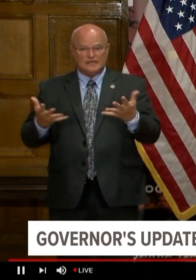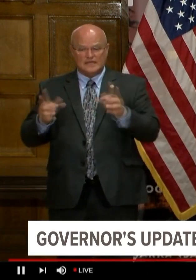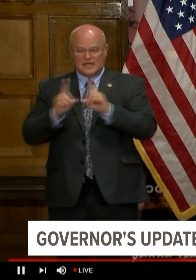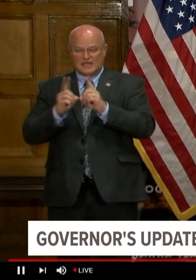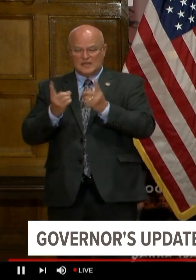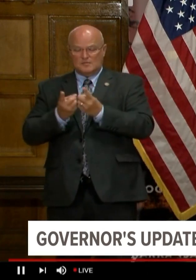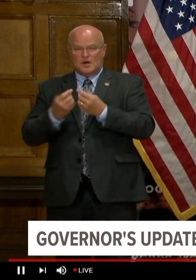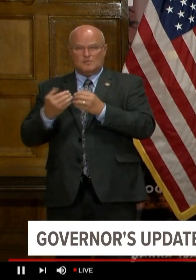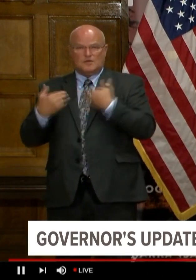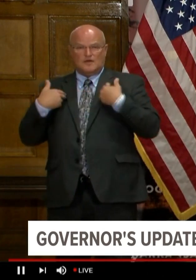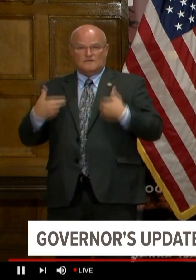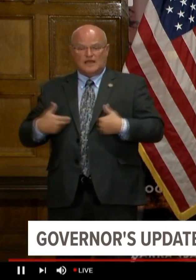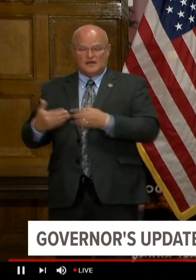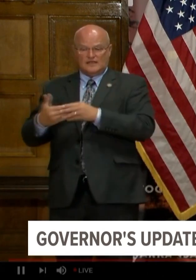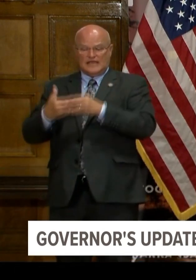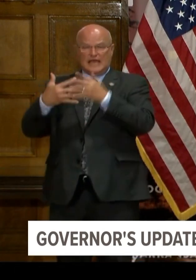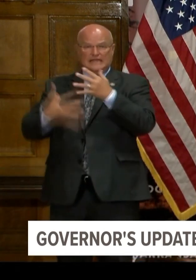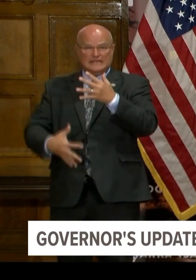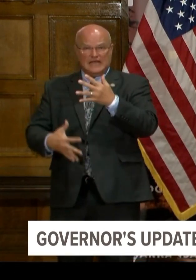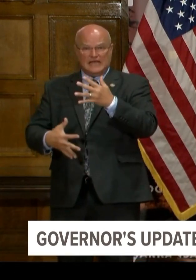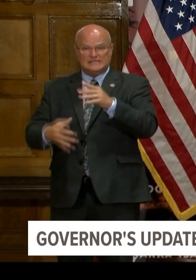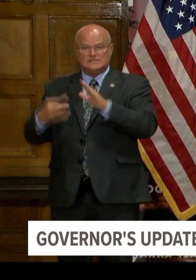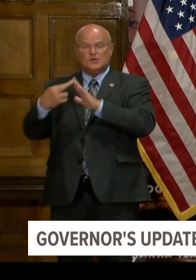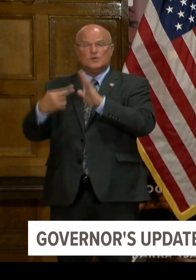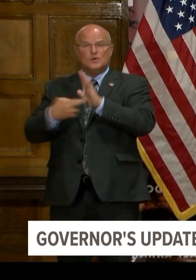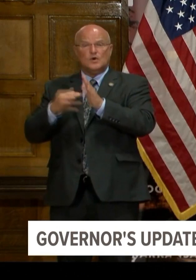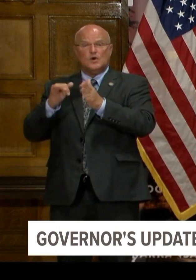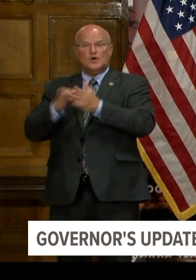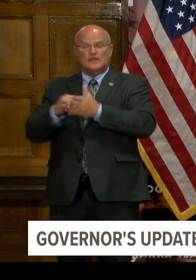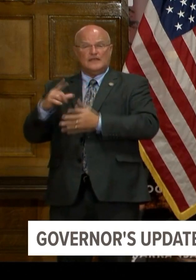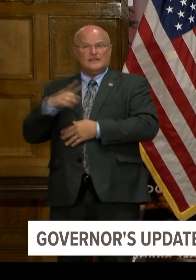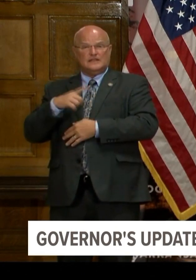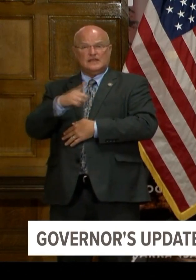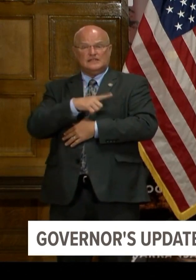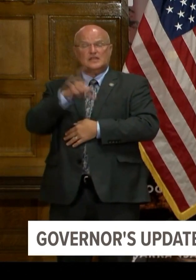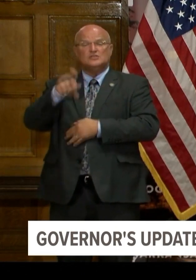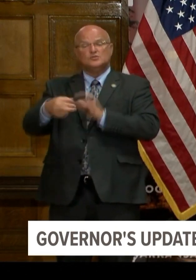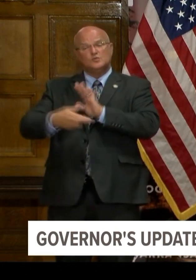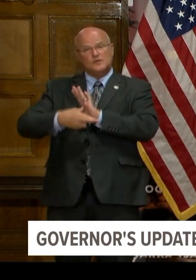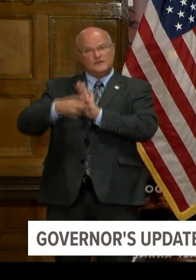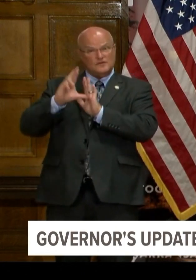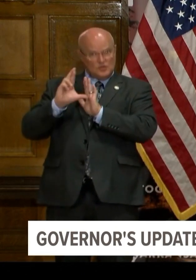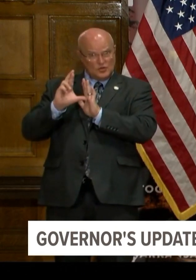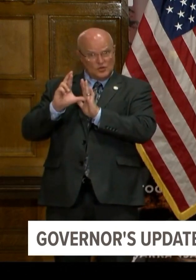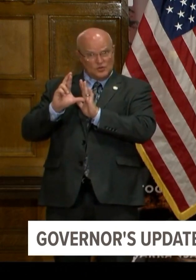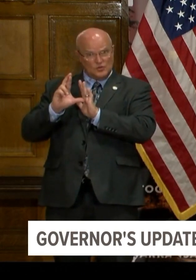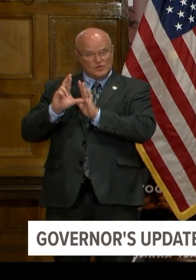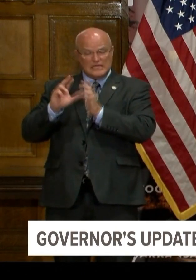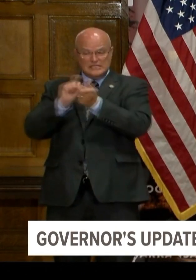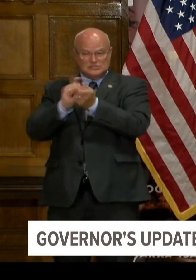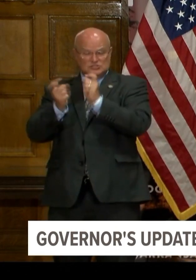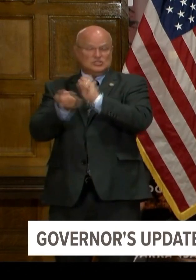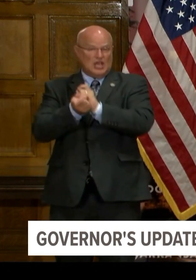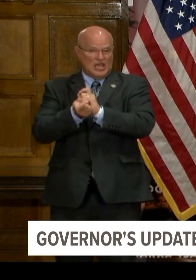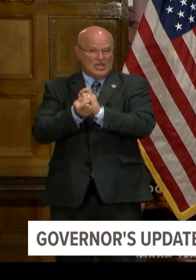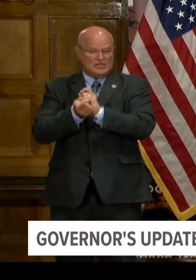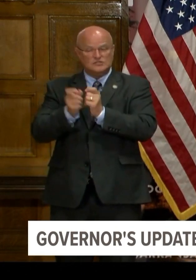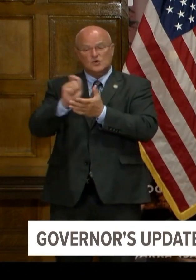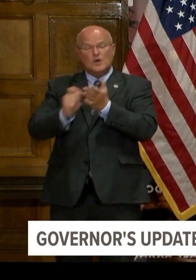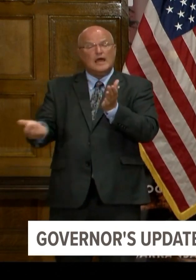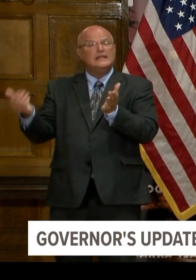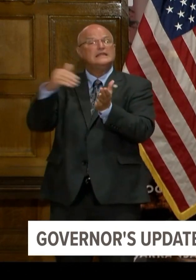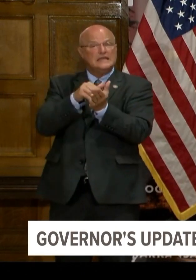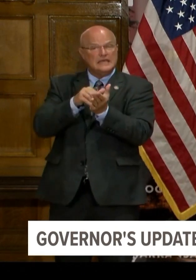Health guidelines and directives as rules that the General Assembly should review, should change, should